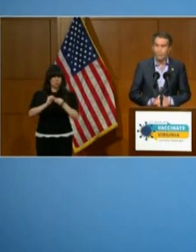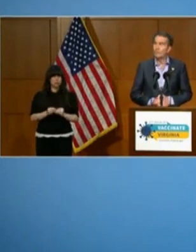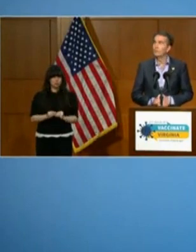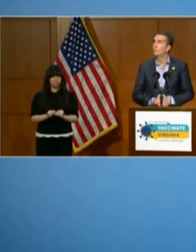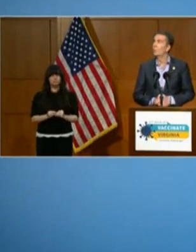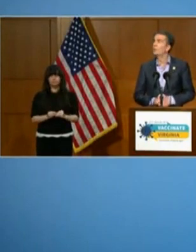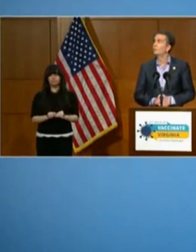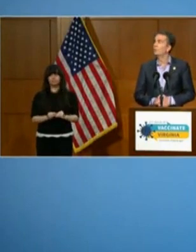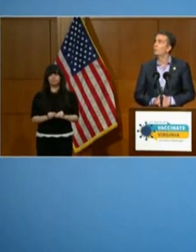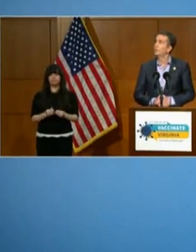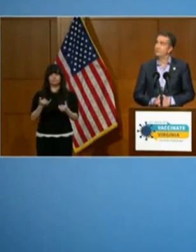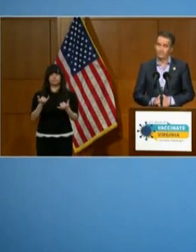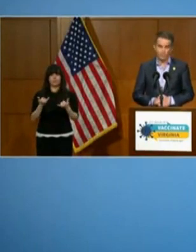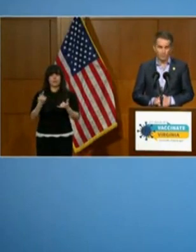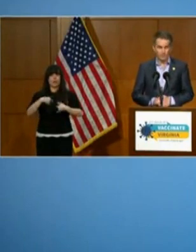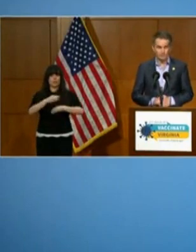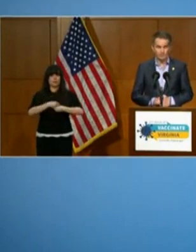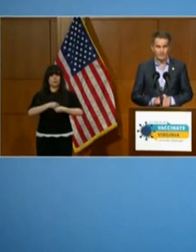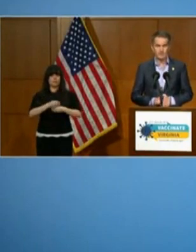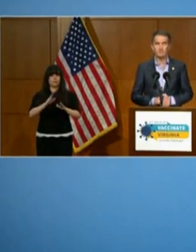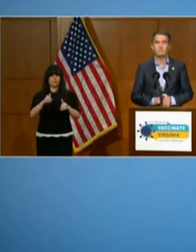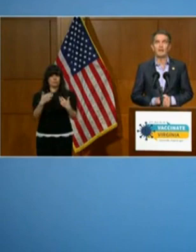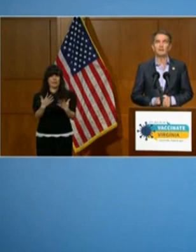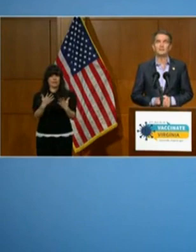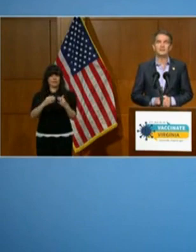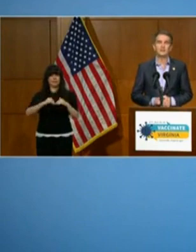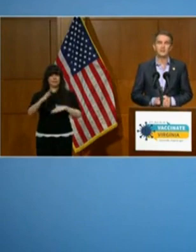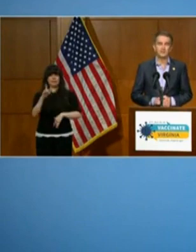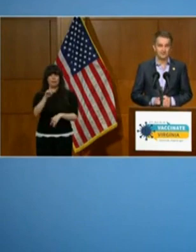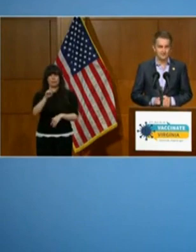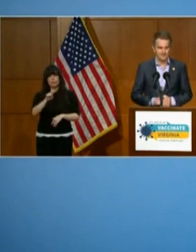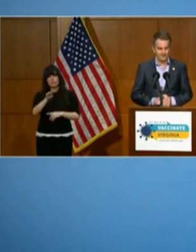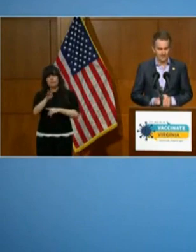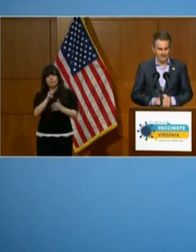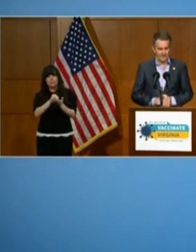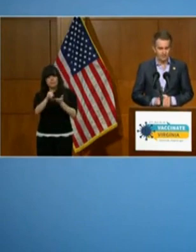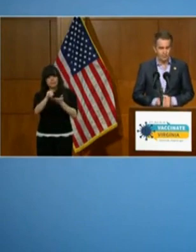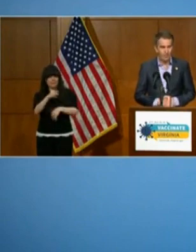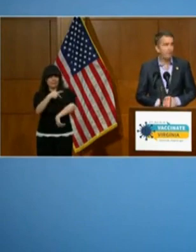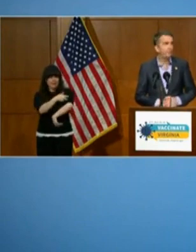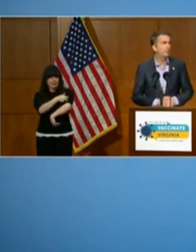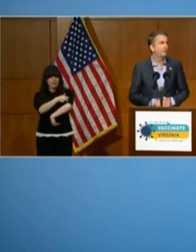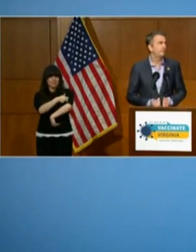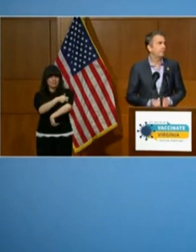now more than 1.4 million vaccine doses.